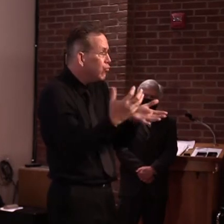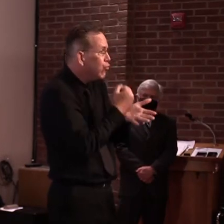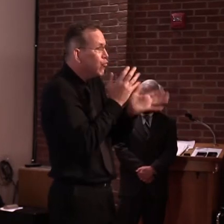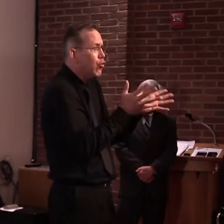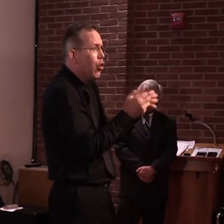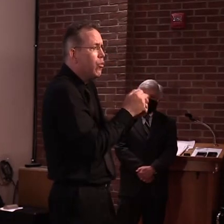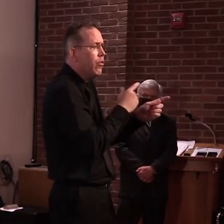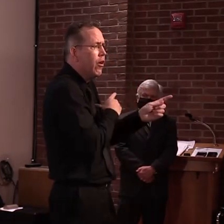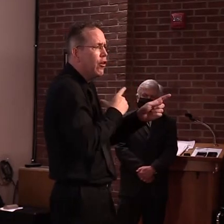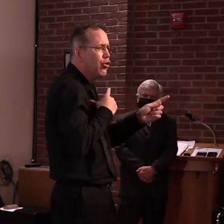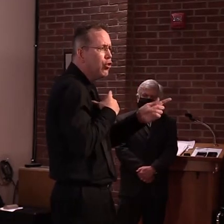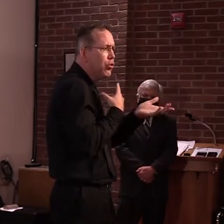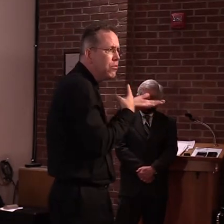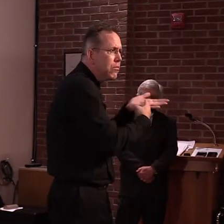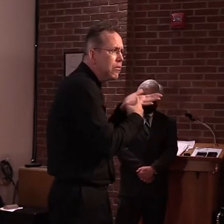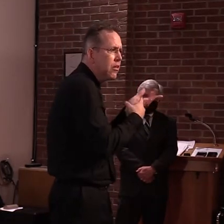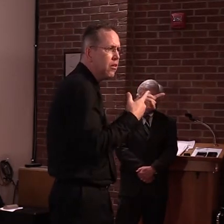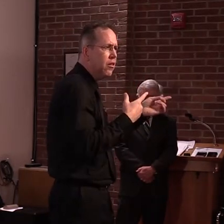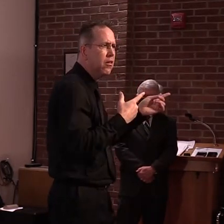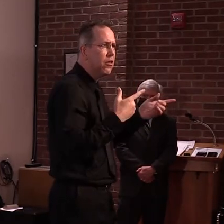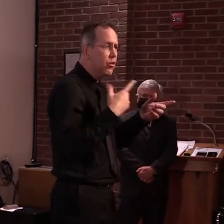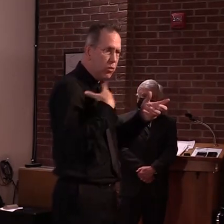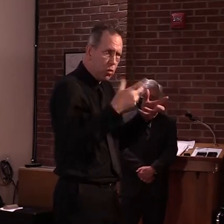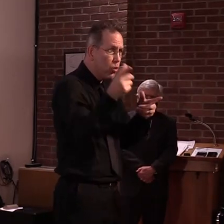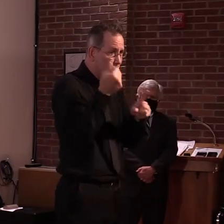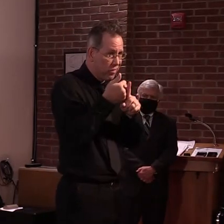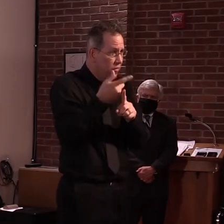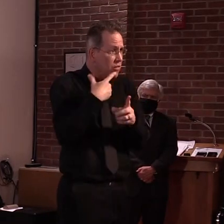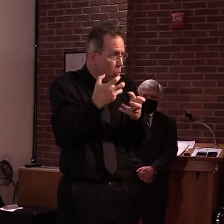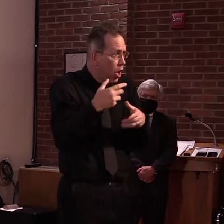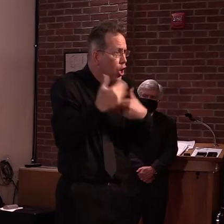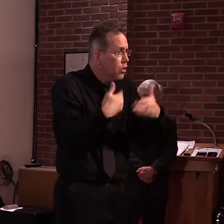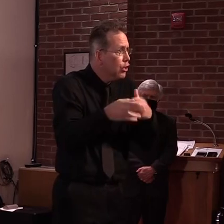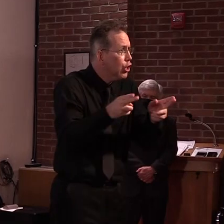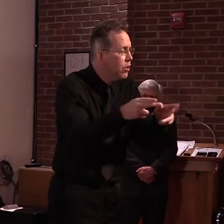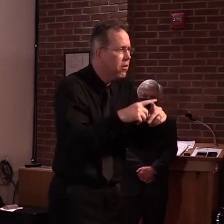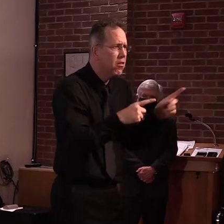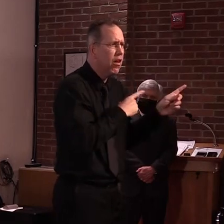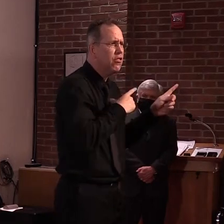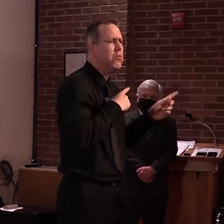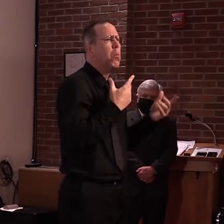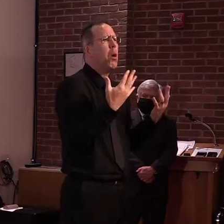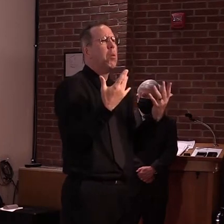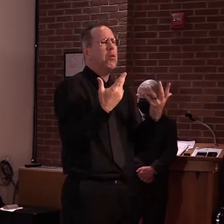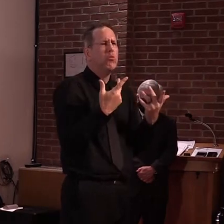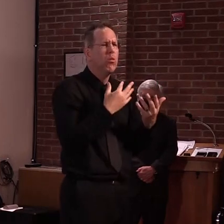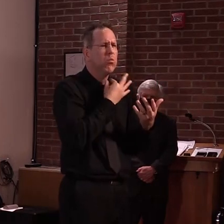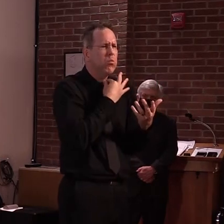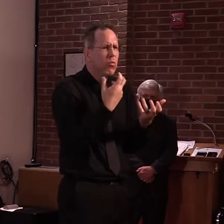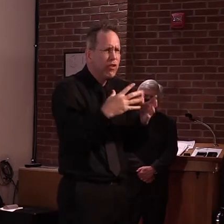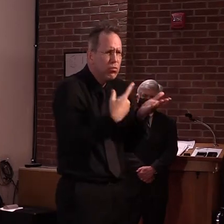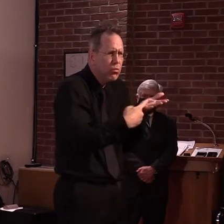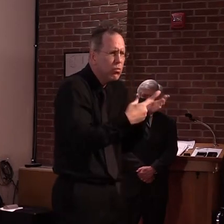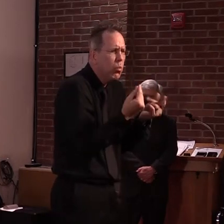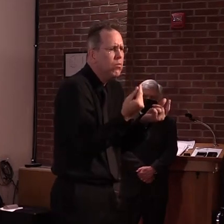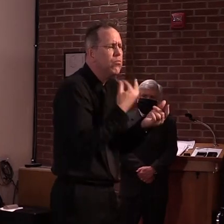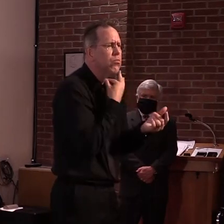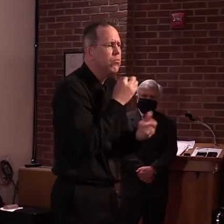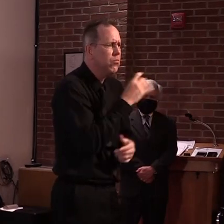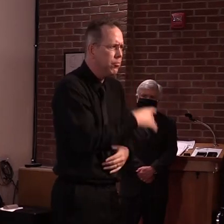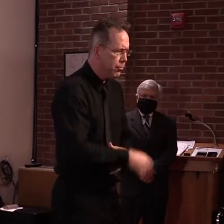other than their approach is different. I think the Speaker and the Pro Tem, I'm not sure that they're on the same page either, but I